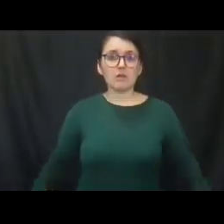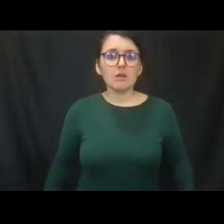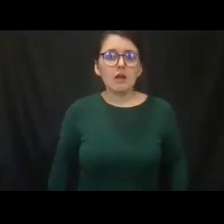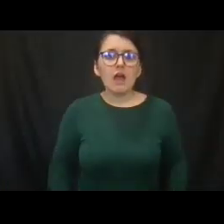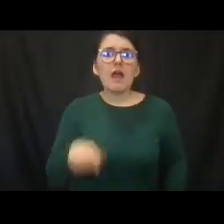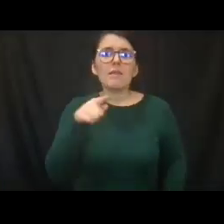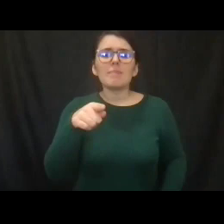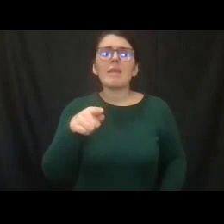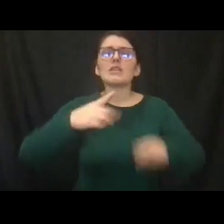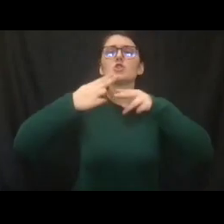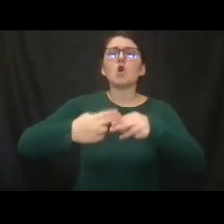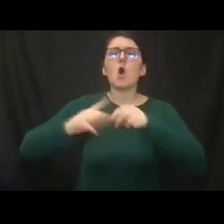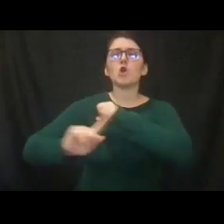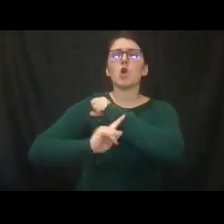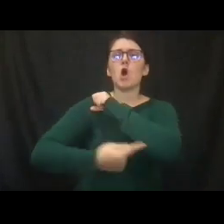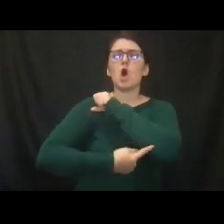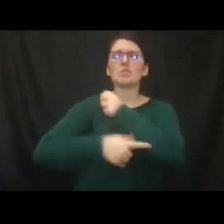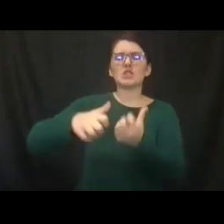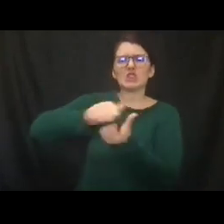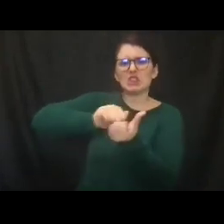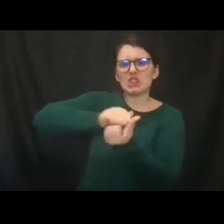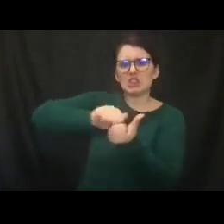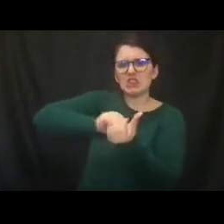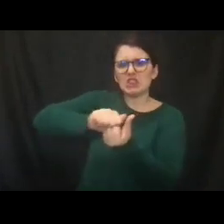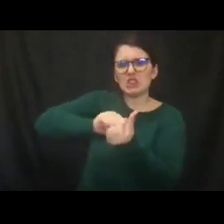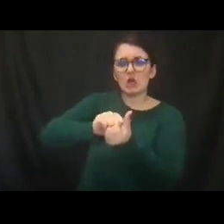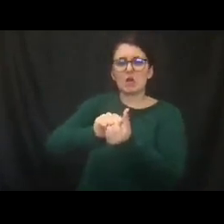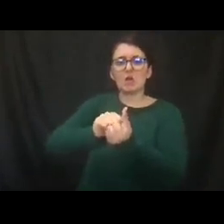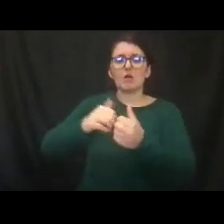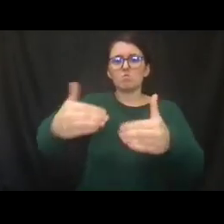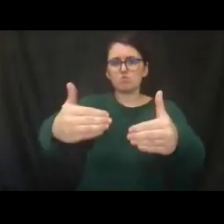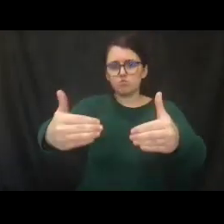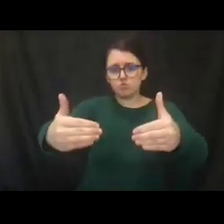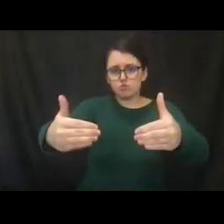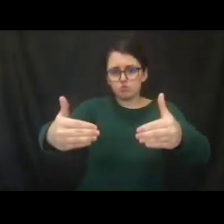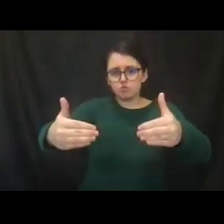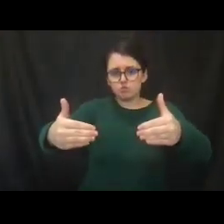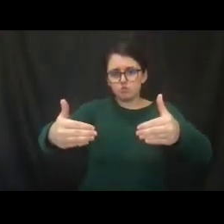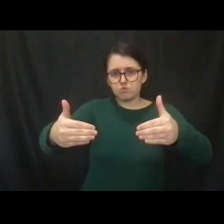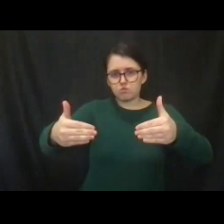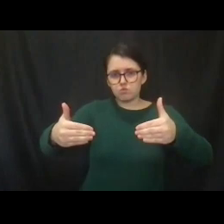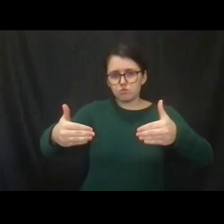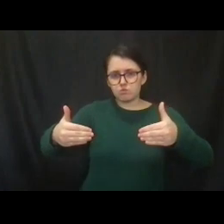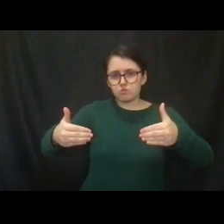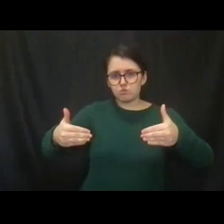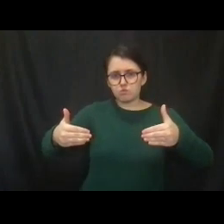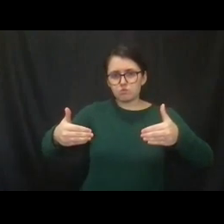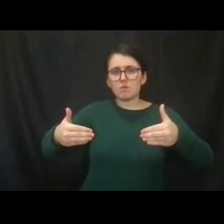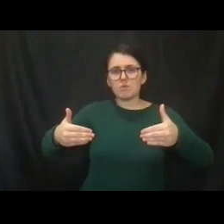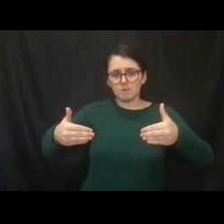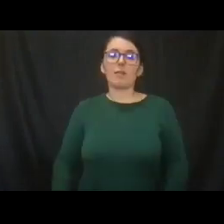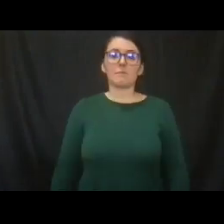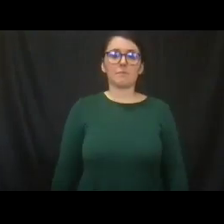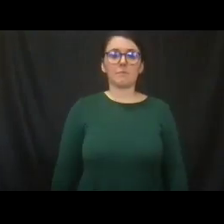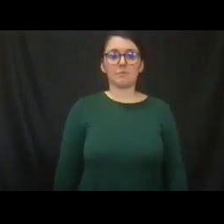garbage dozer that's pushing all the garbage from the pit end all the way over